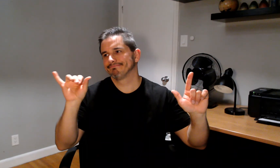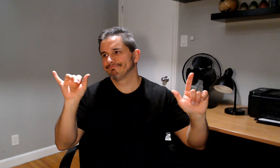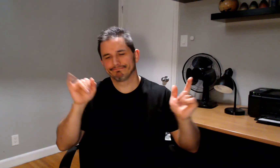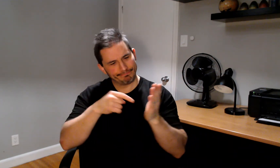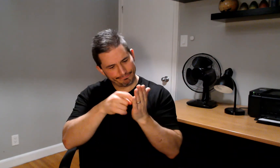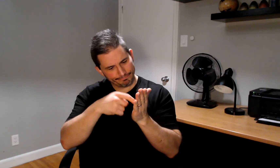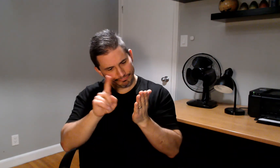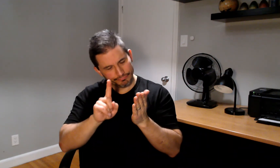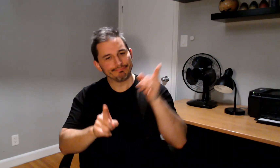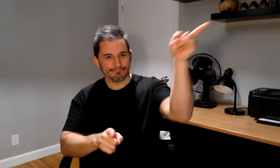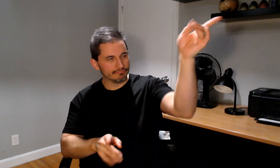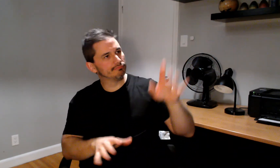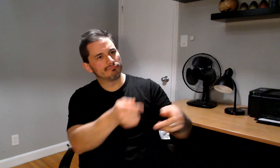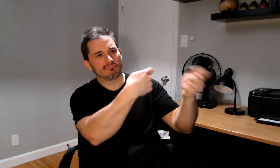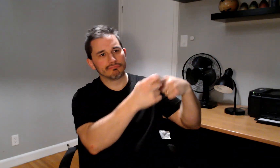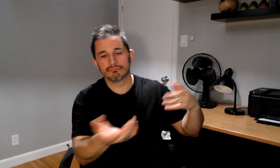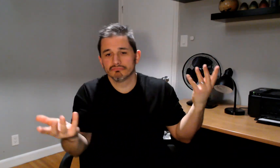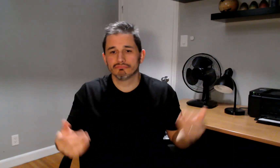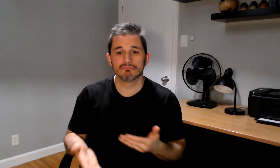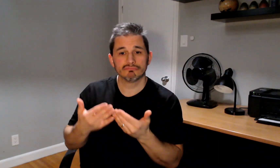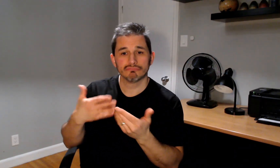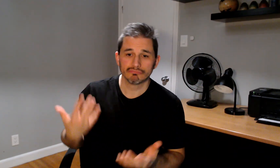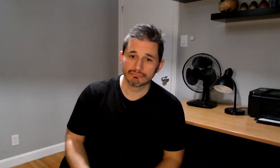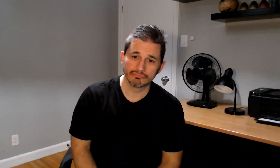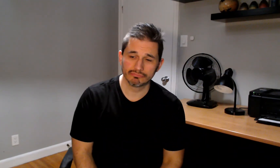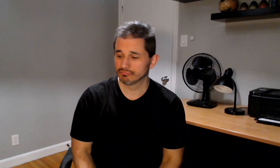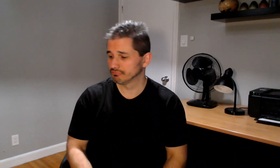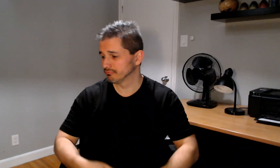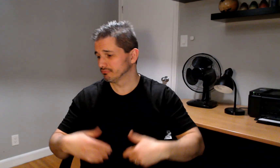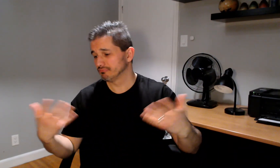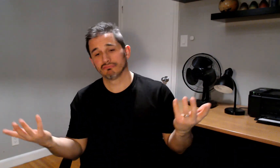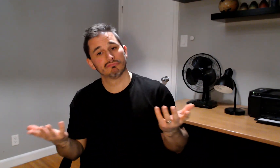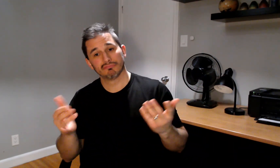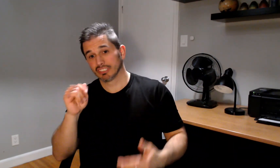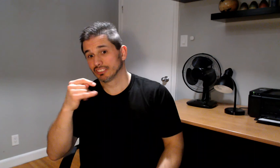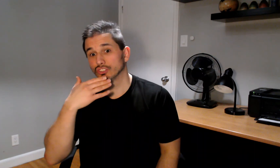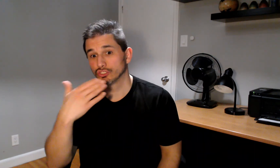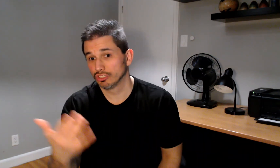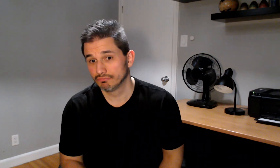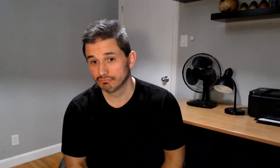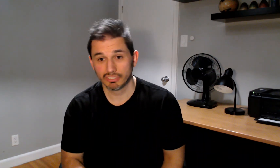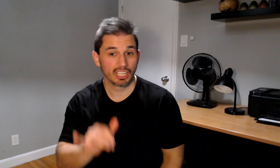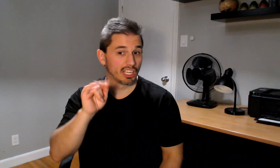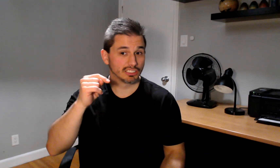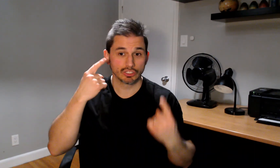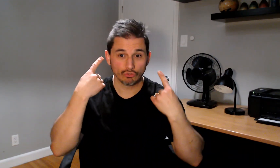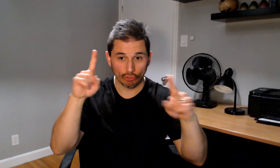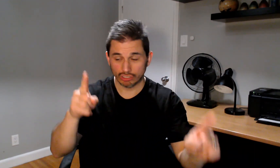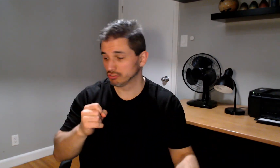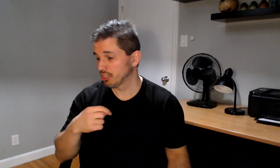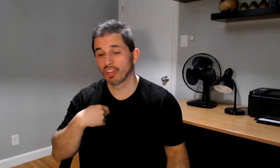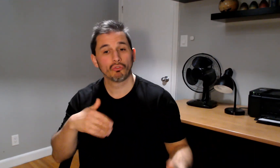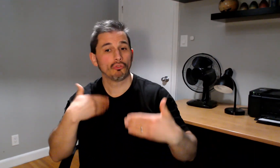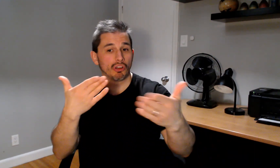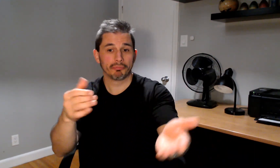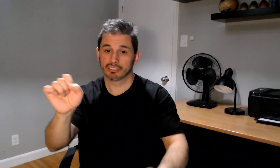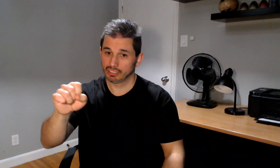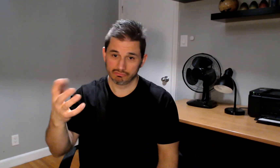whenever I woke up, oh, time to check the battery and change it out. And that's pretty great. And again, this all works